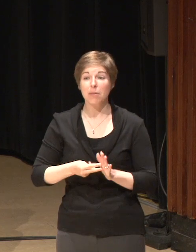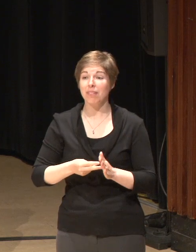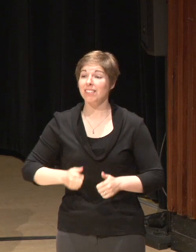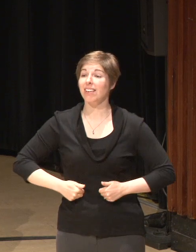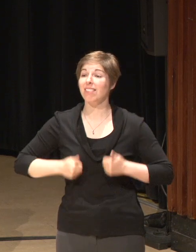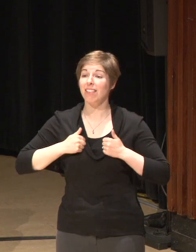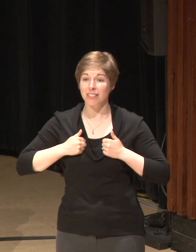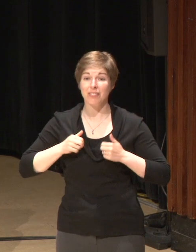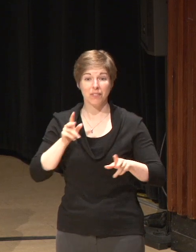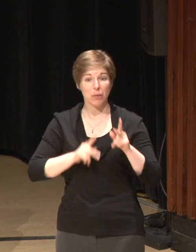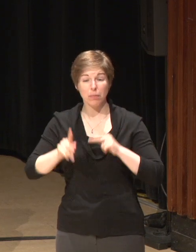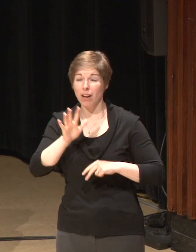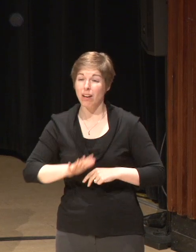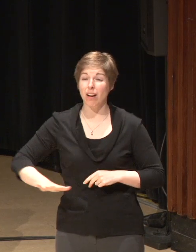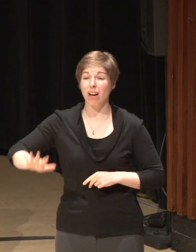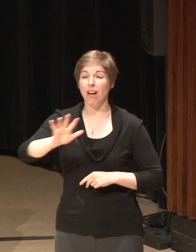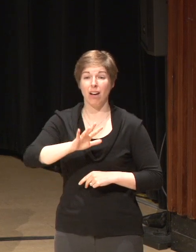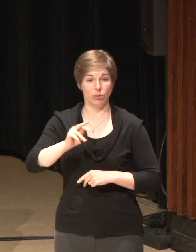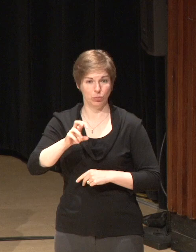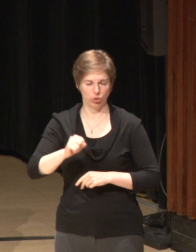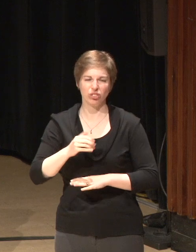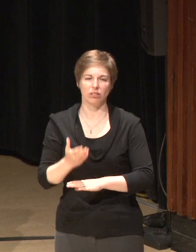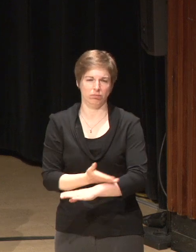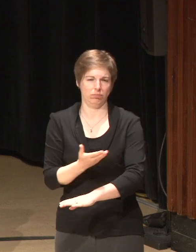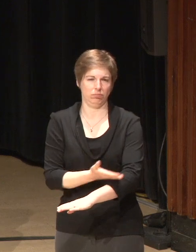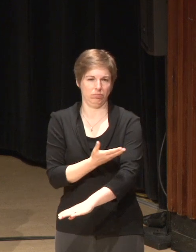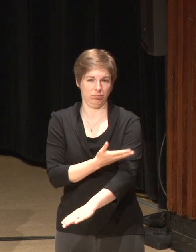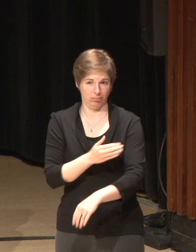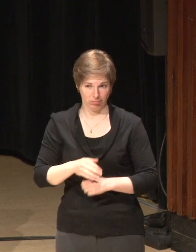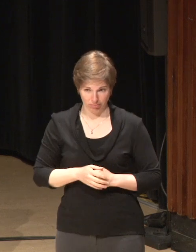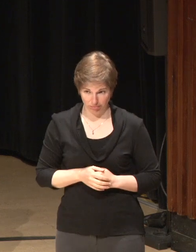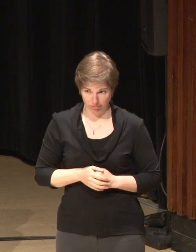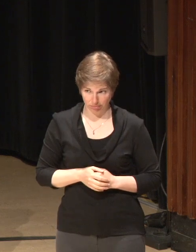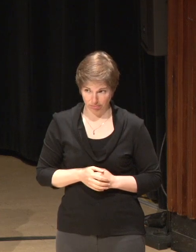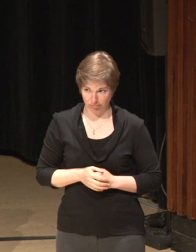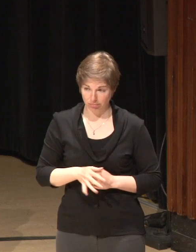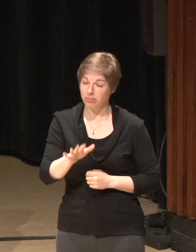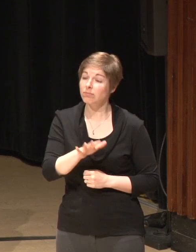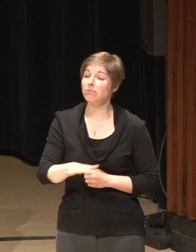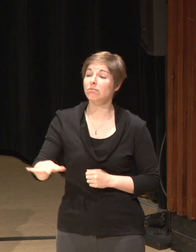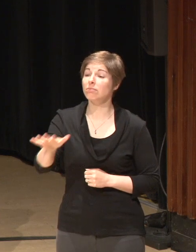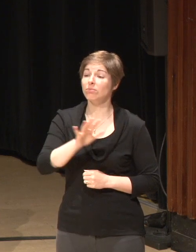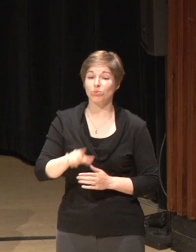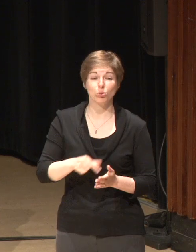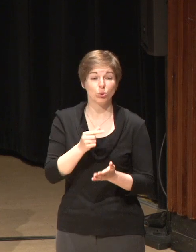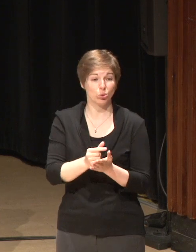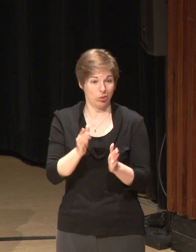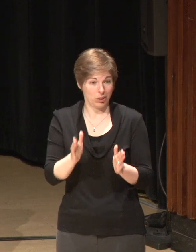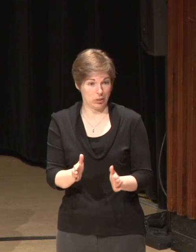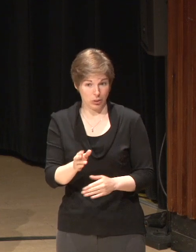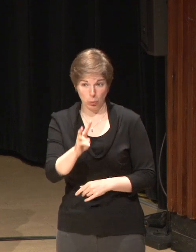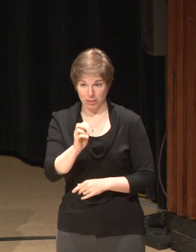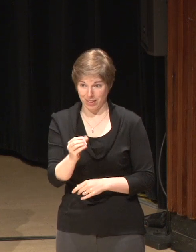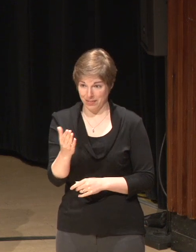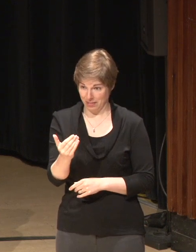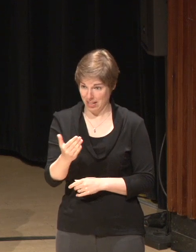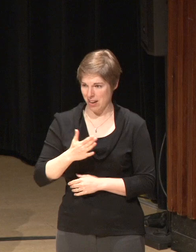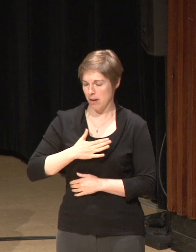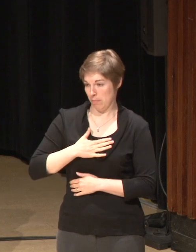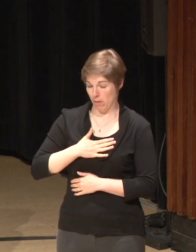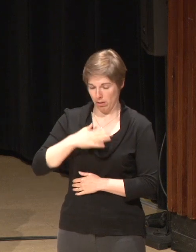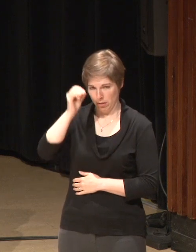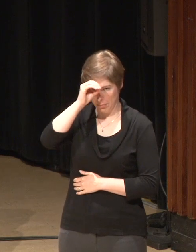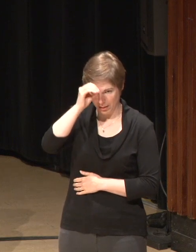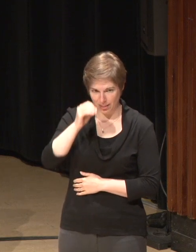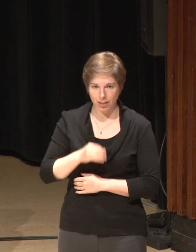Graduates of the NSCC in 2015, in my opinion, you are graduating at